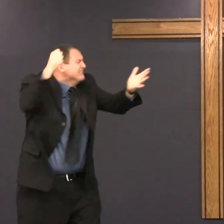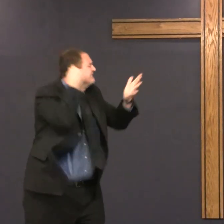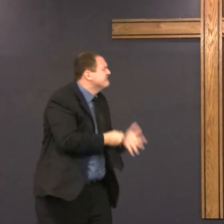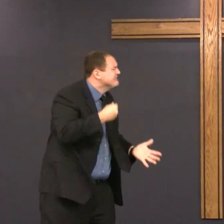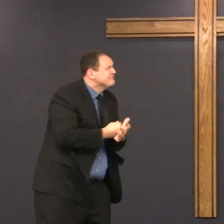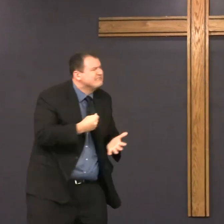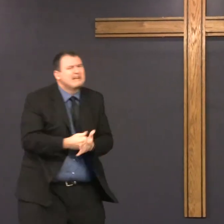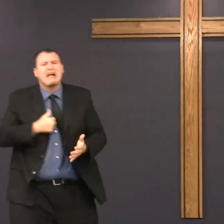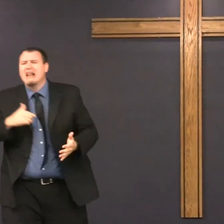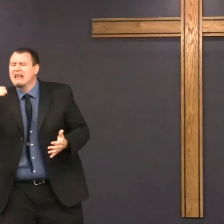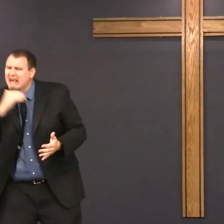I'll now write him.